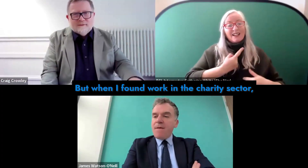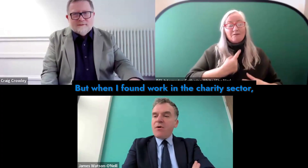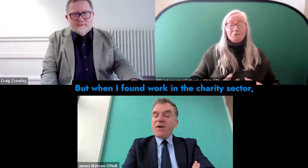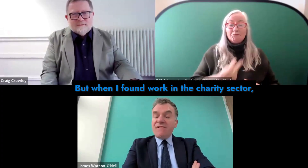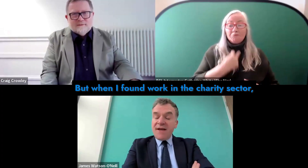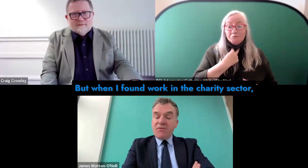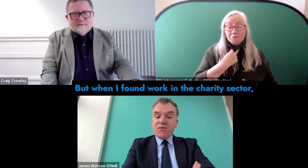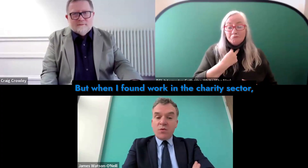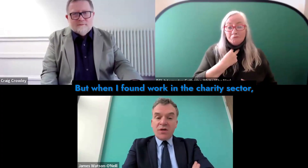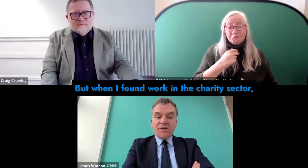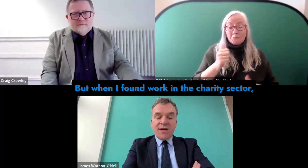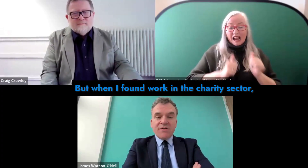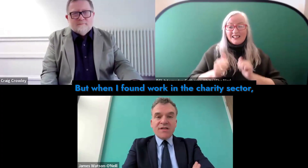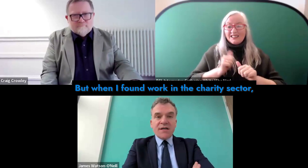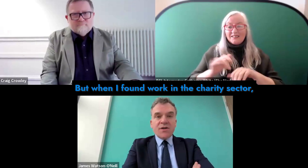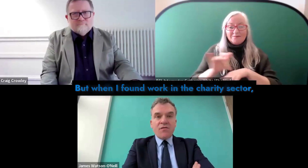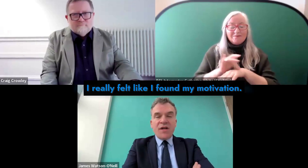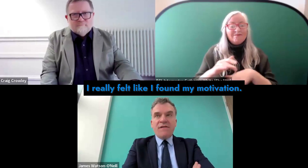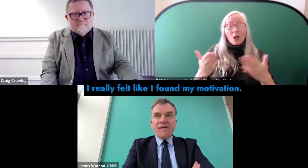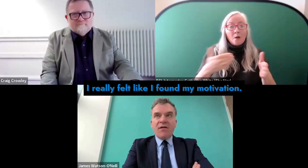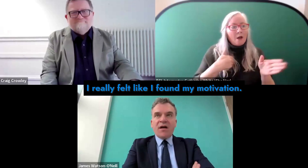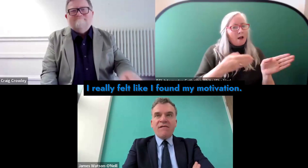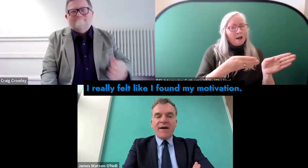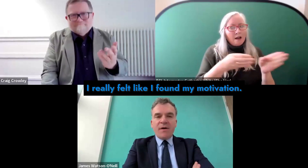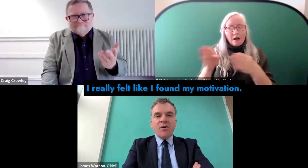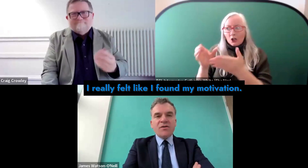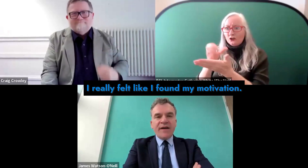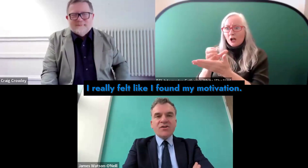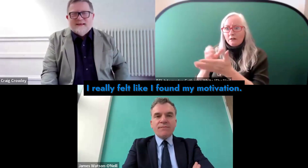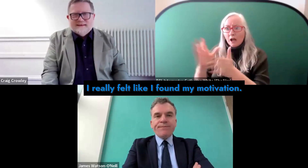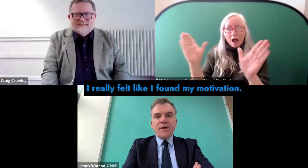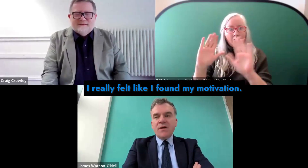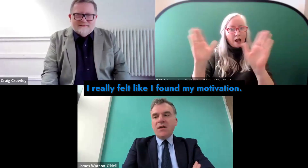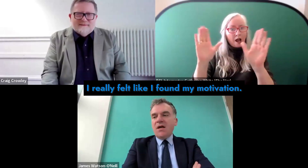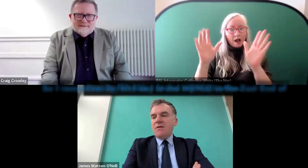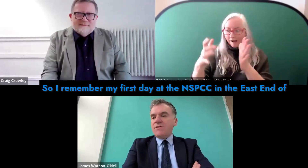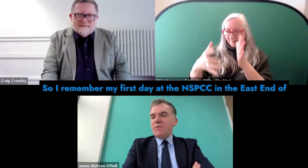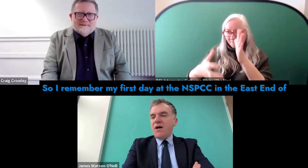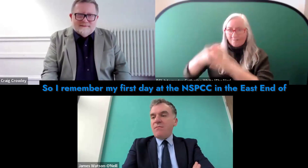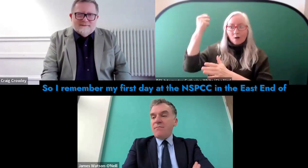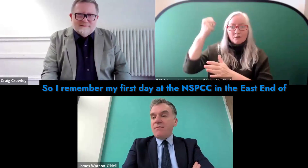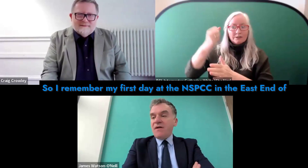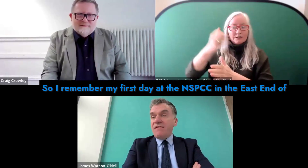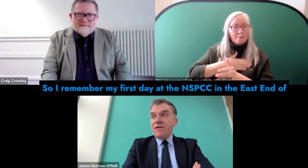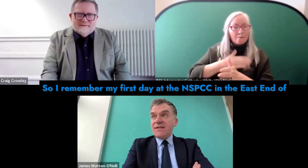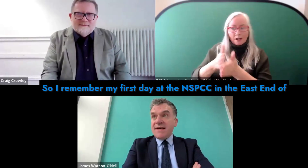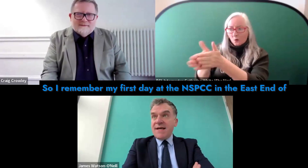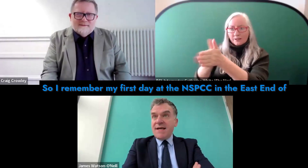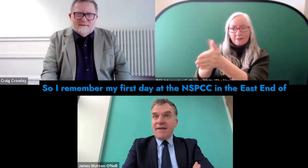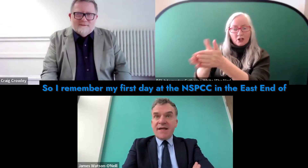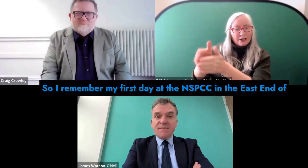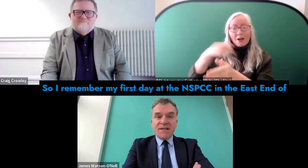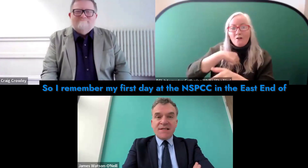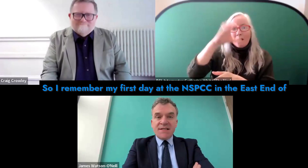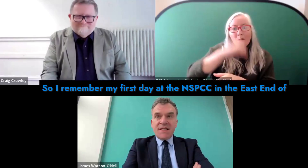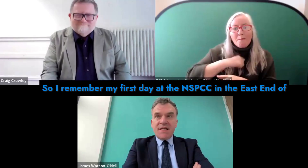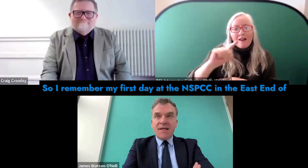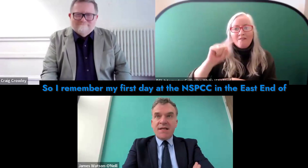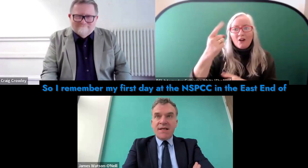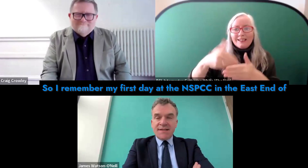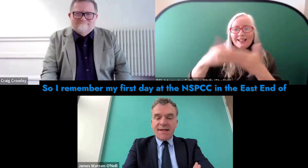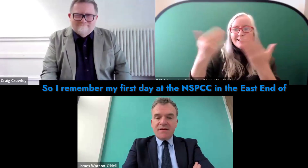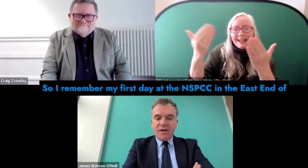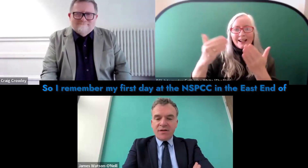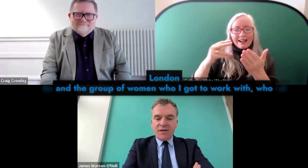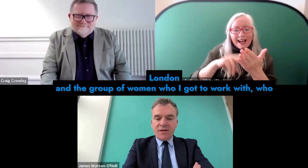But when I found work in the charity sector, I really felt like I found my motivation. So I remember my first day at the